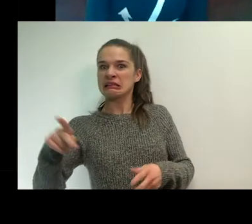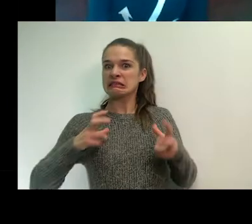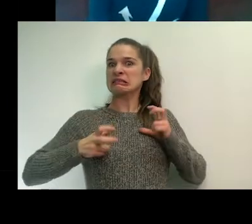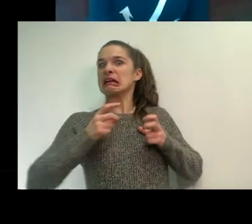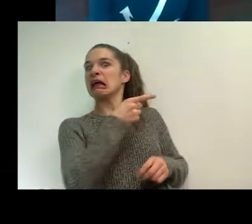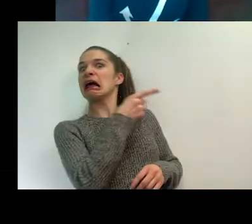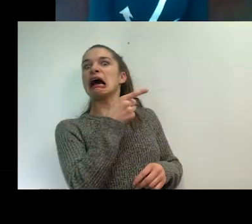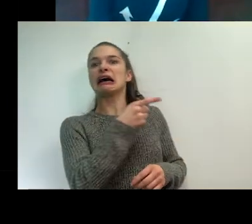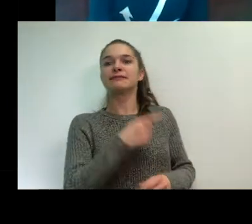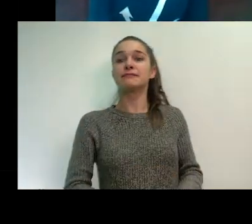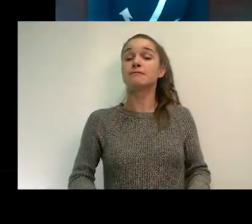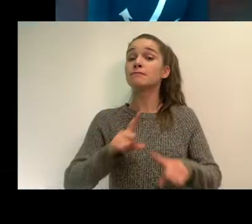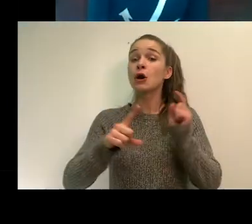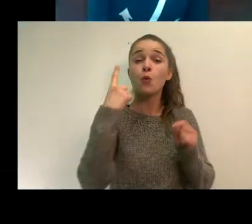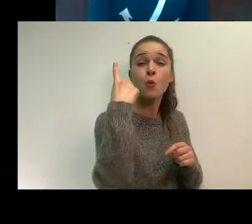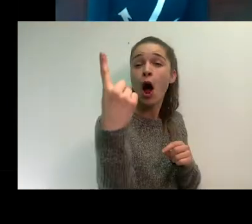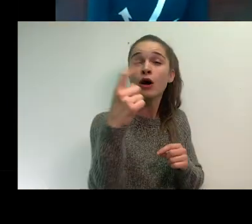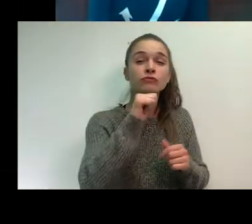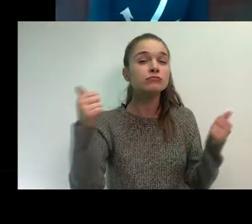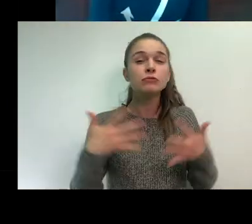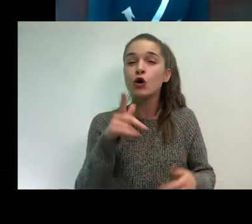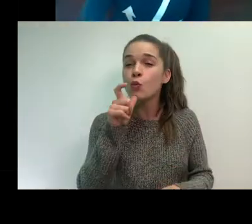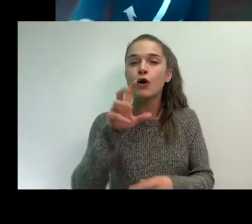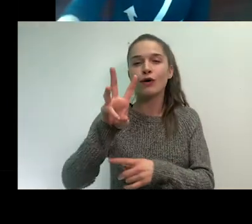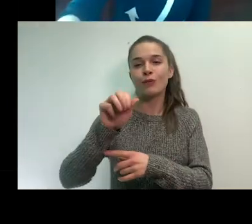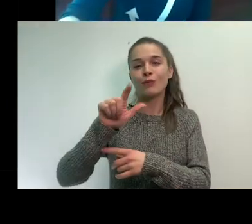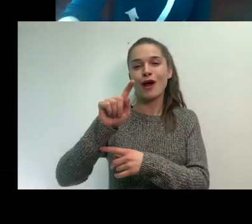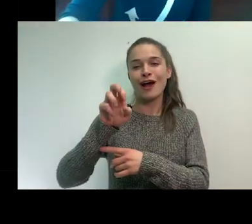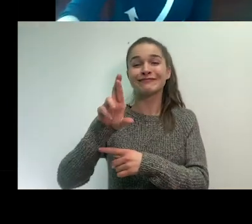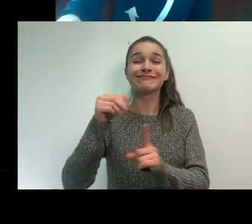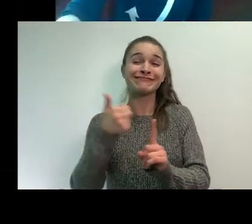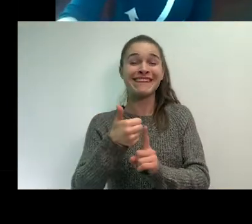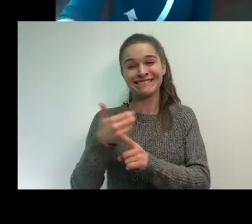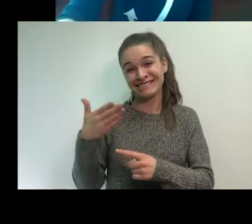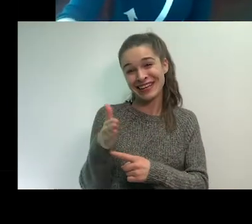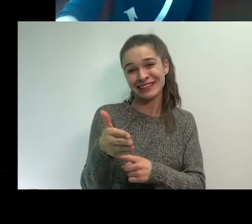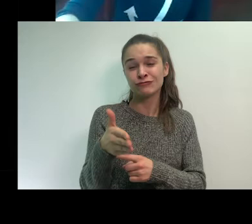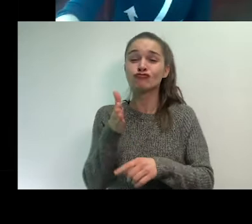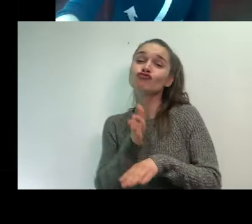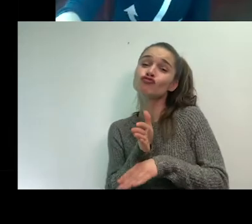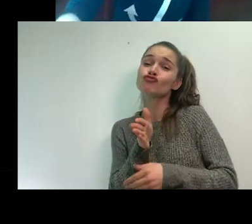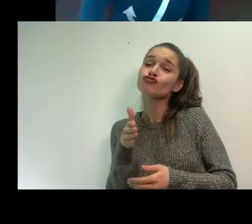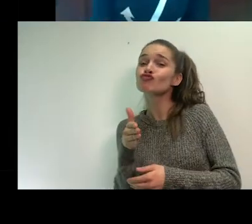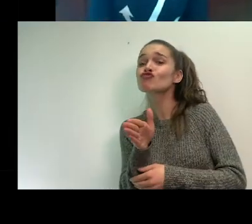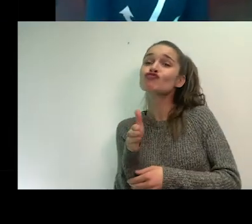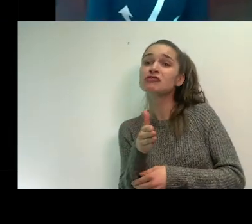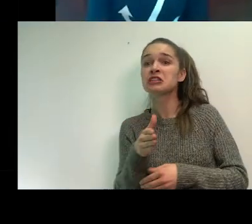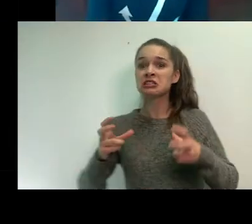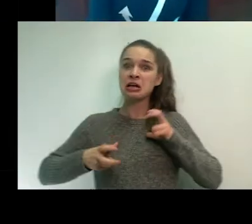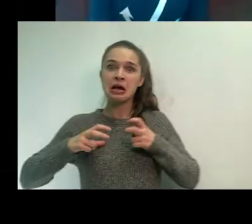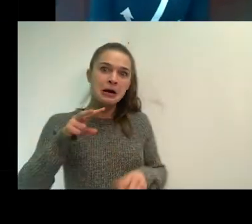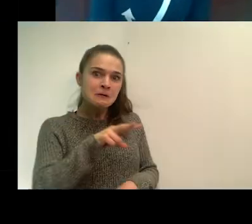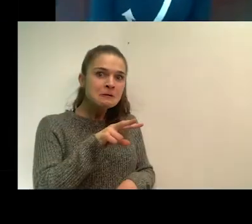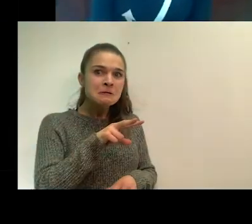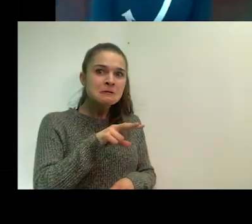Except Walter. Walter was a goldfish. Oh, he's not scared of the T-Rex.